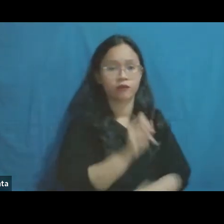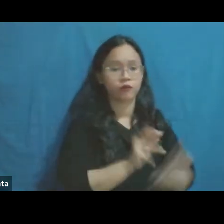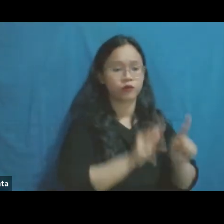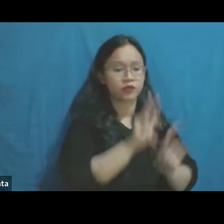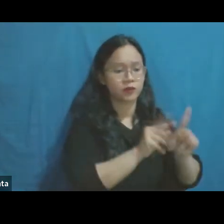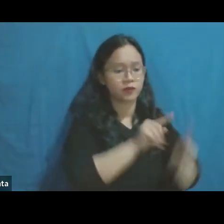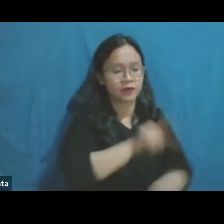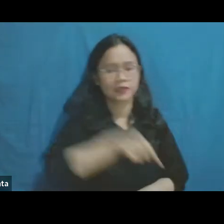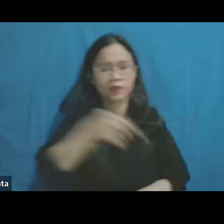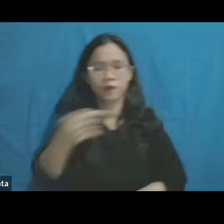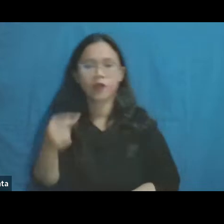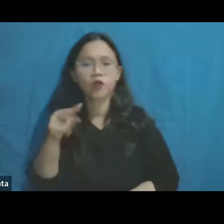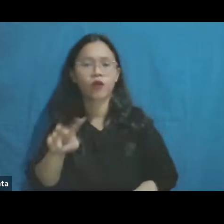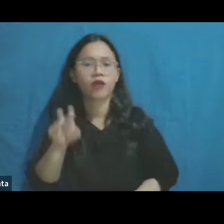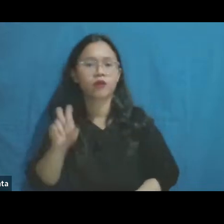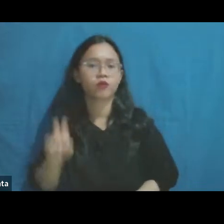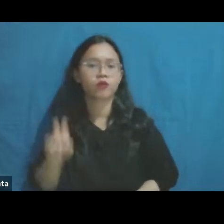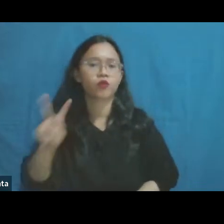Okay.